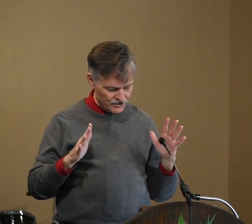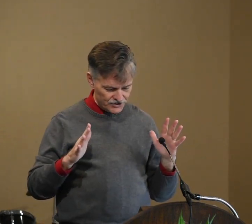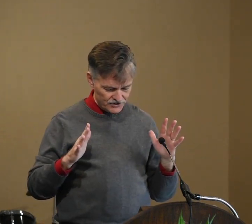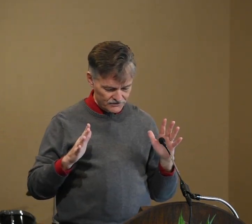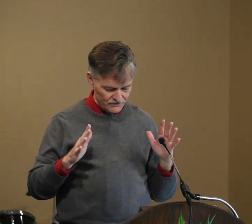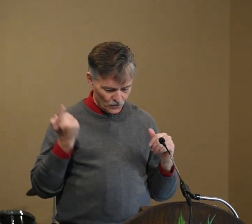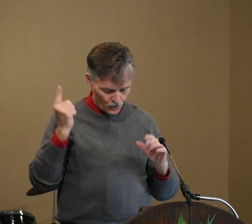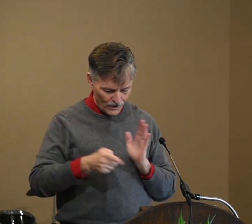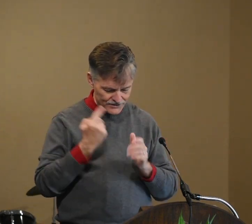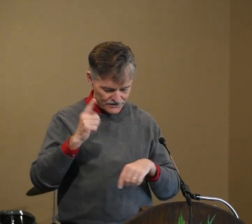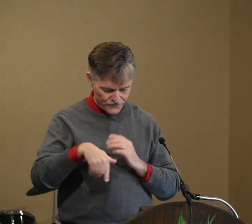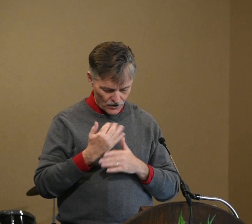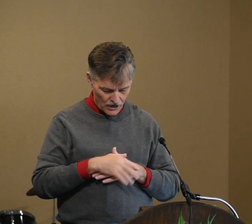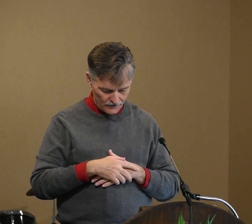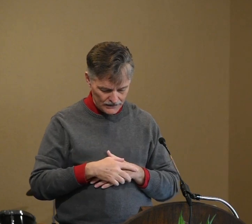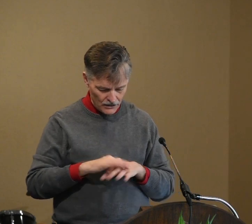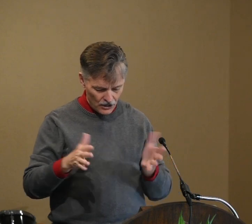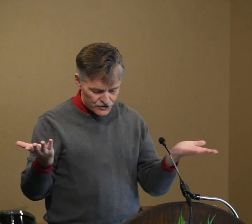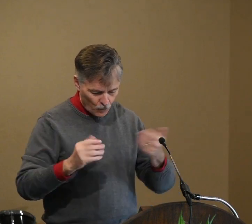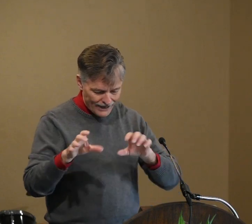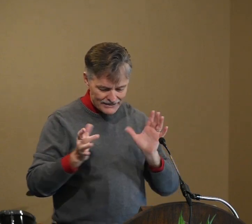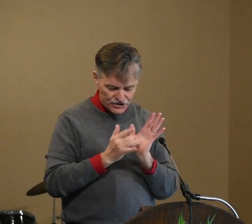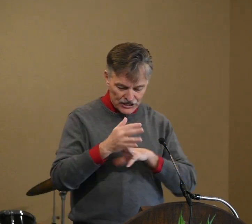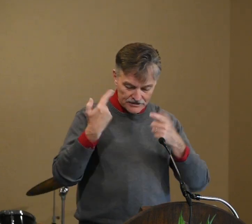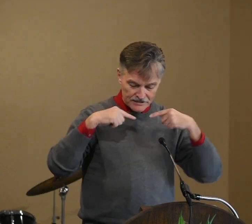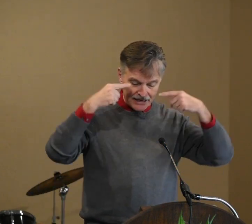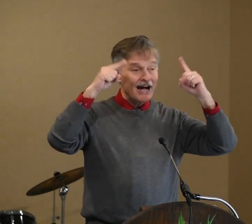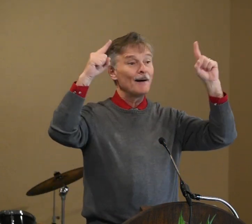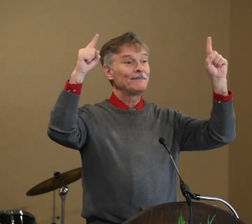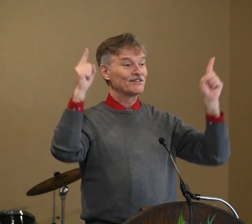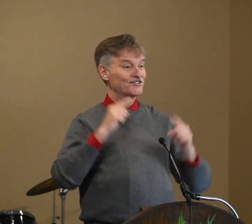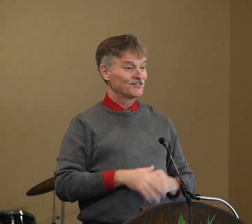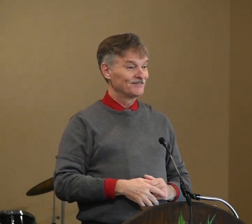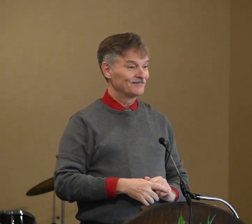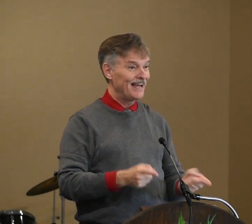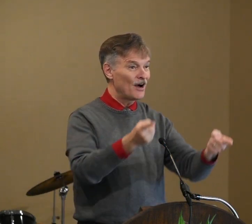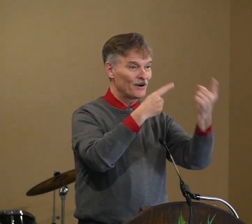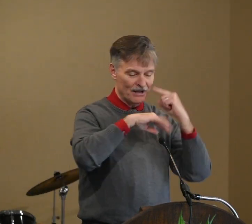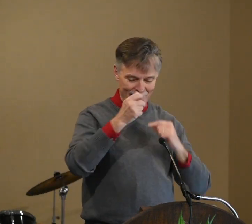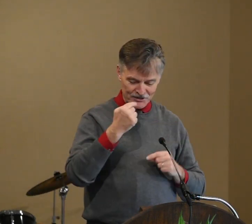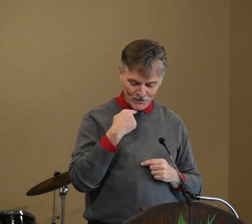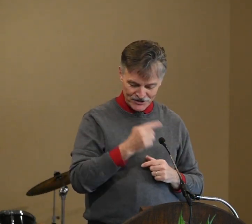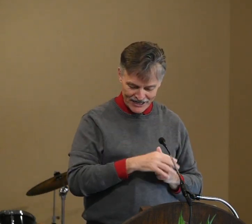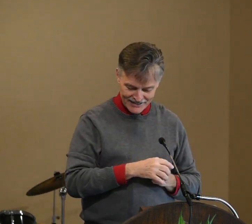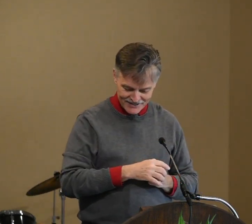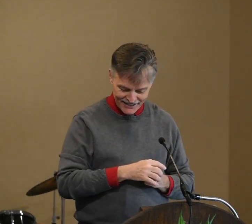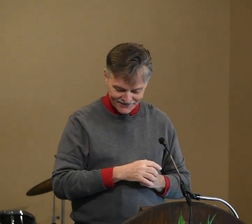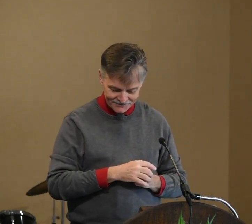finished once and for all. So what did Jesus accomplish? Now we'll come back to what Jan said.